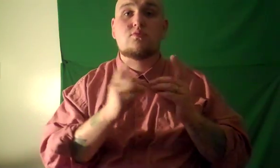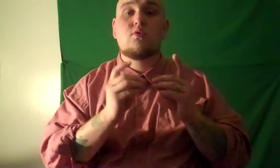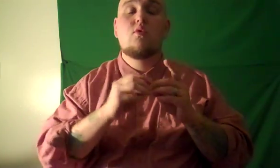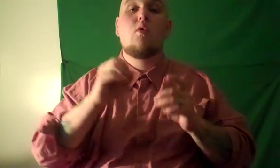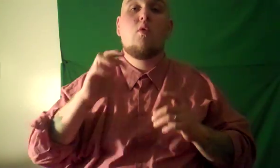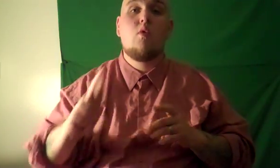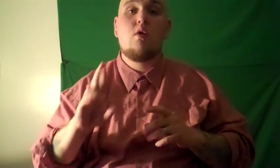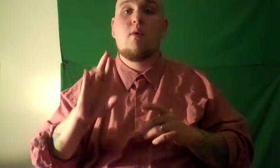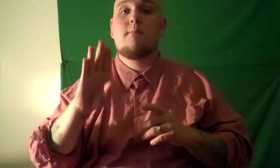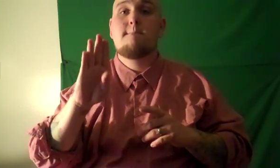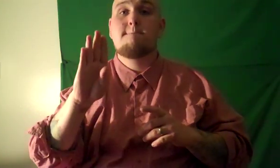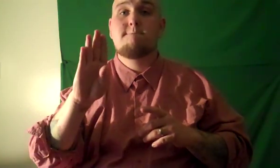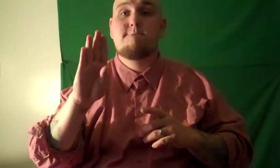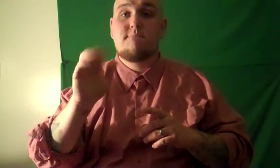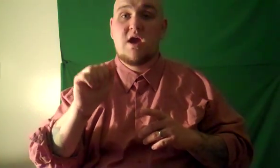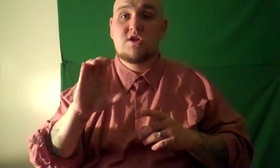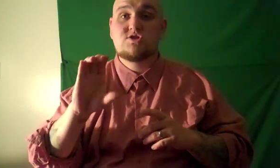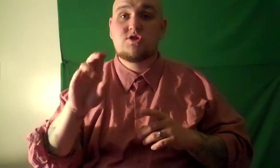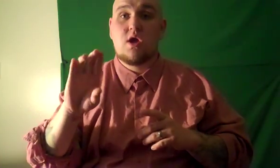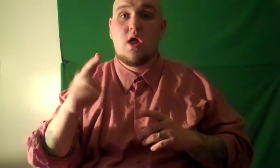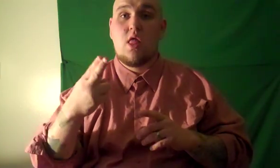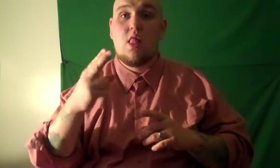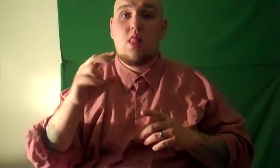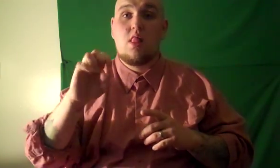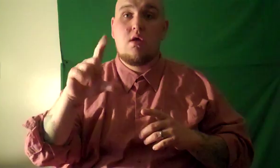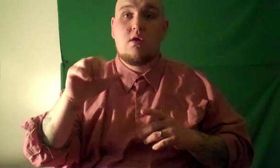register and take the knowledge test or the written test.